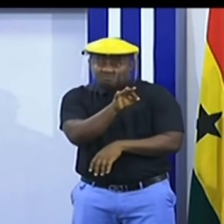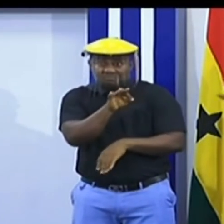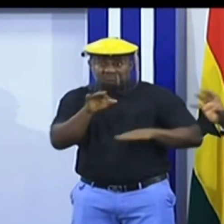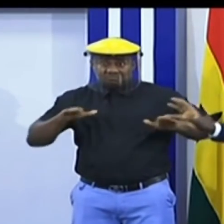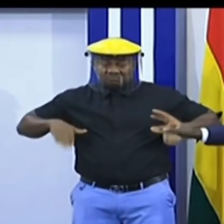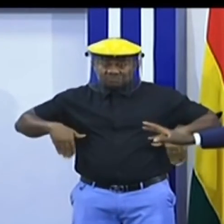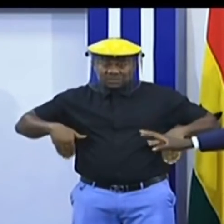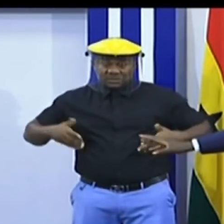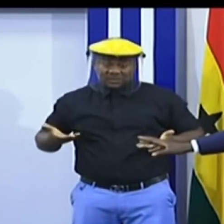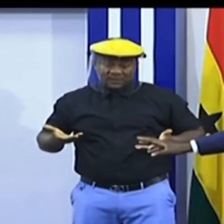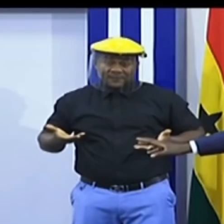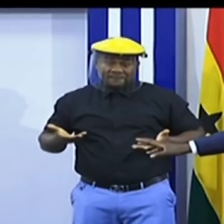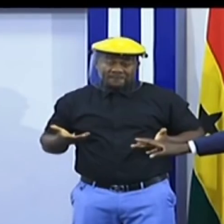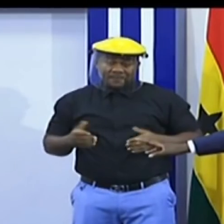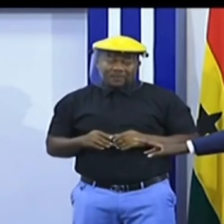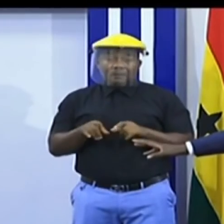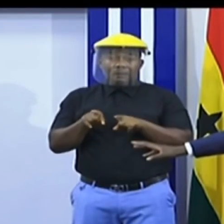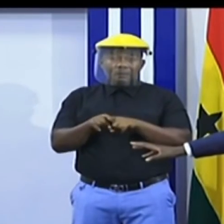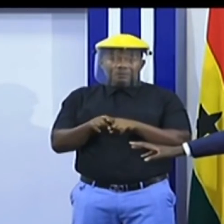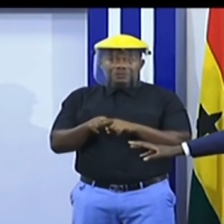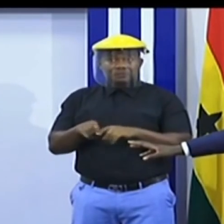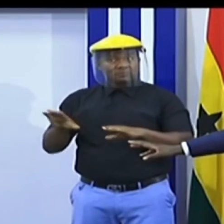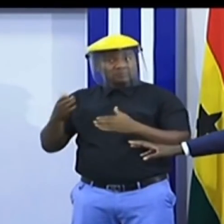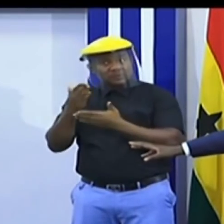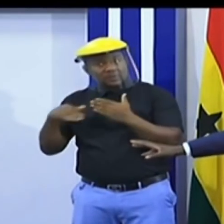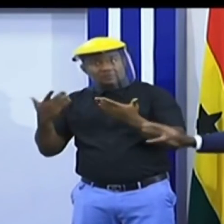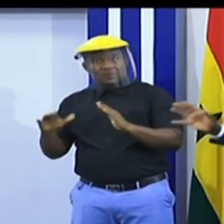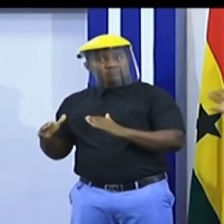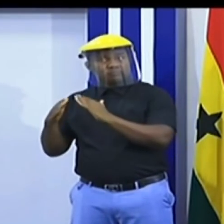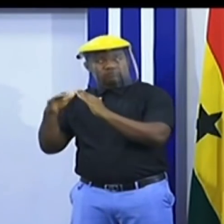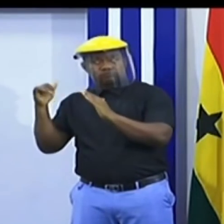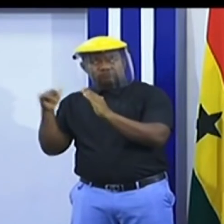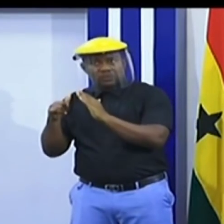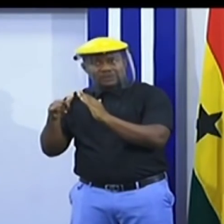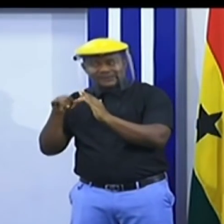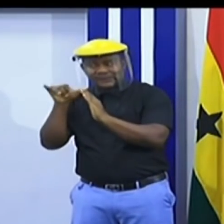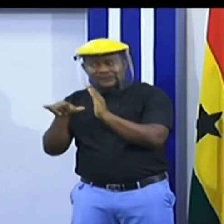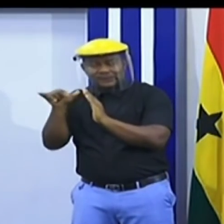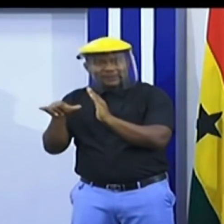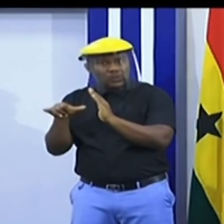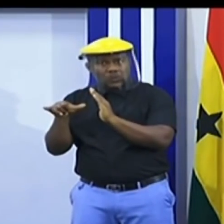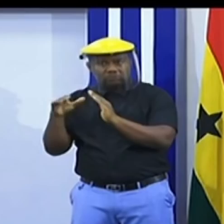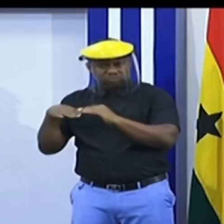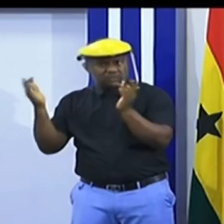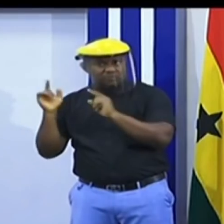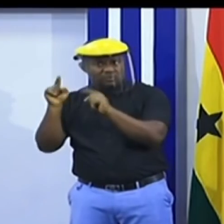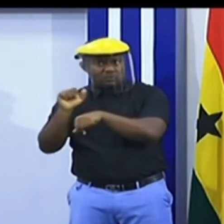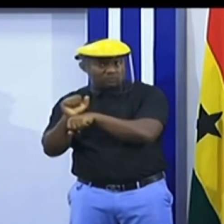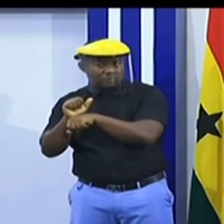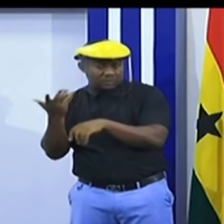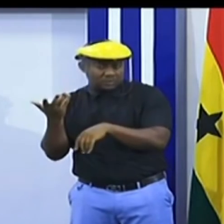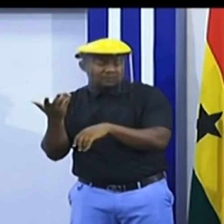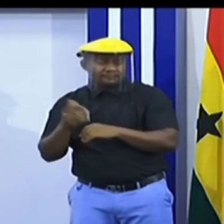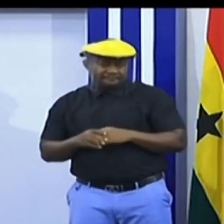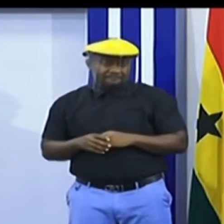and while no society can be in lockdown or restrictions in perpetuity, that line of best fit of what does it take